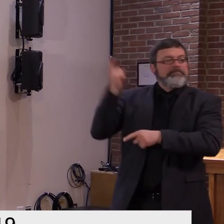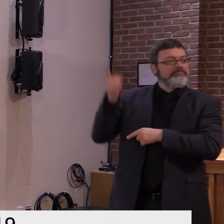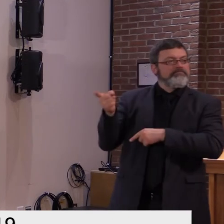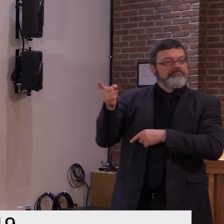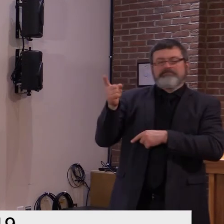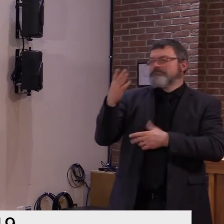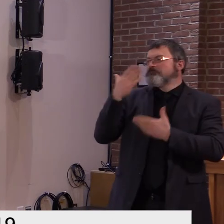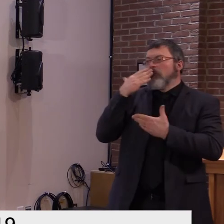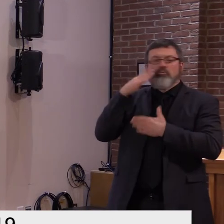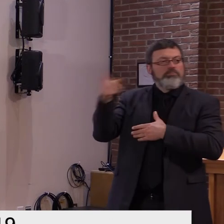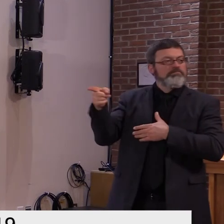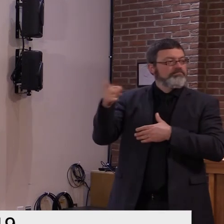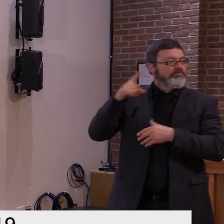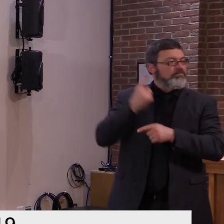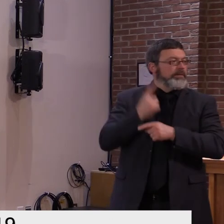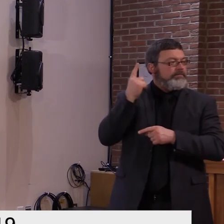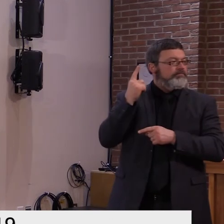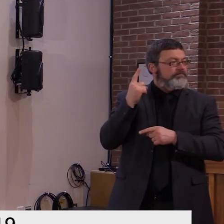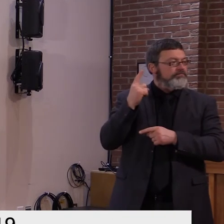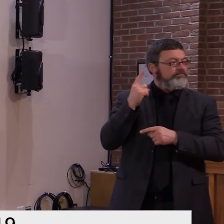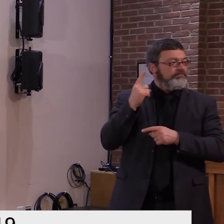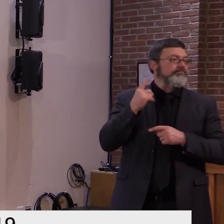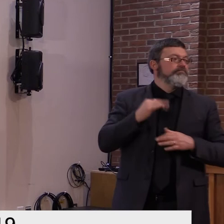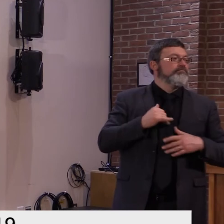from a Vermont Journal.